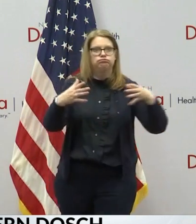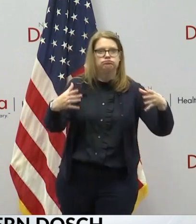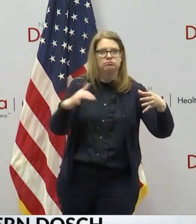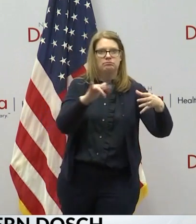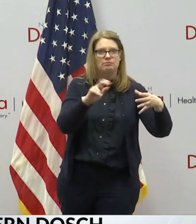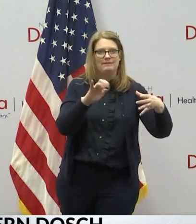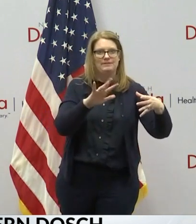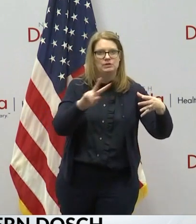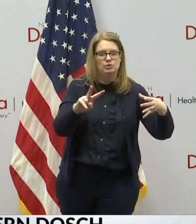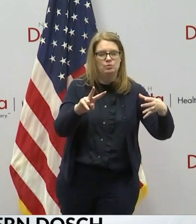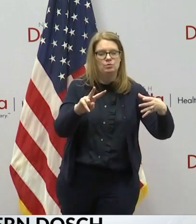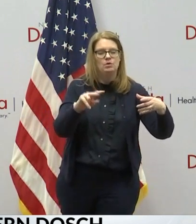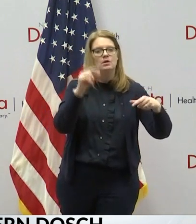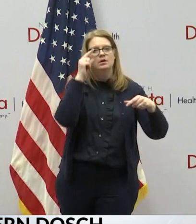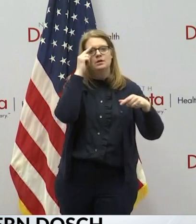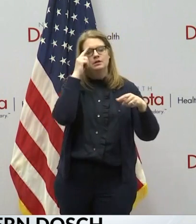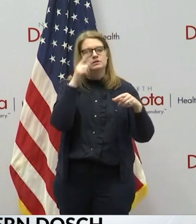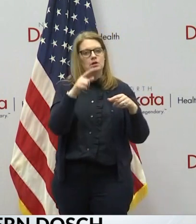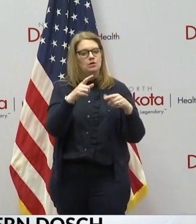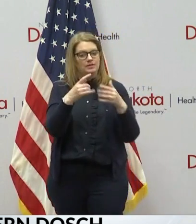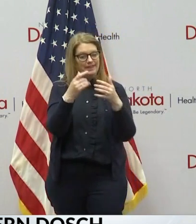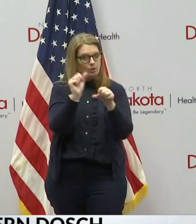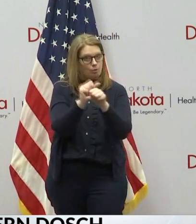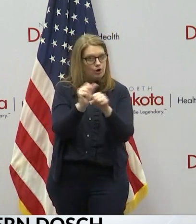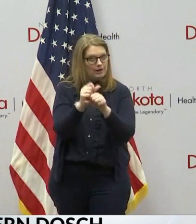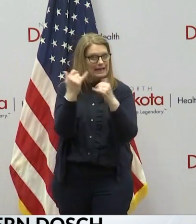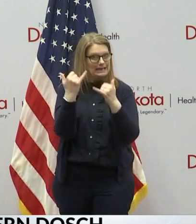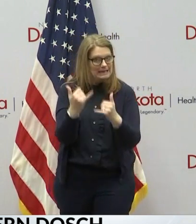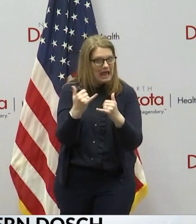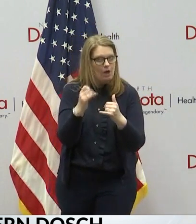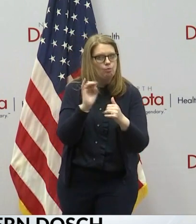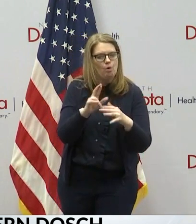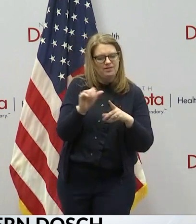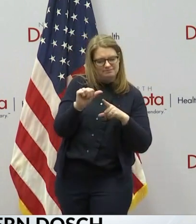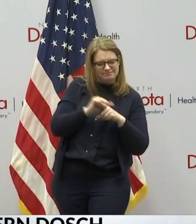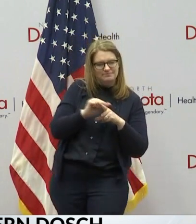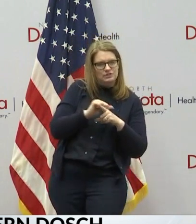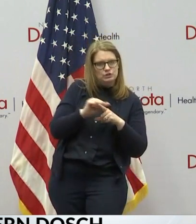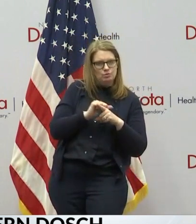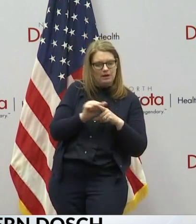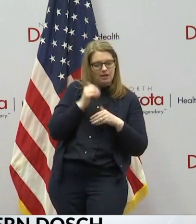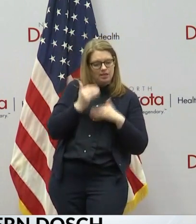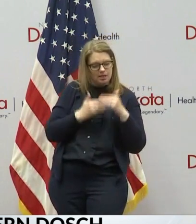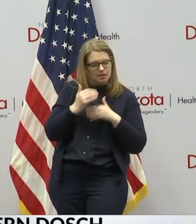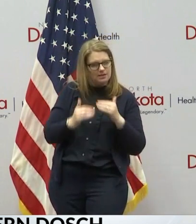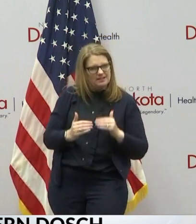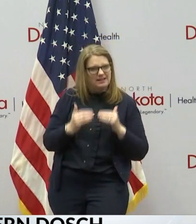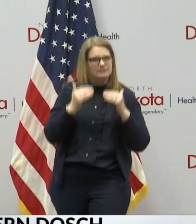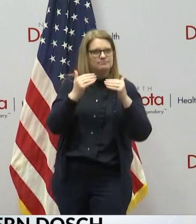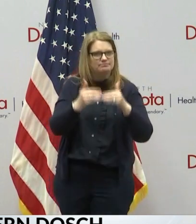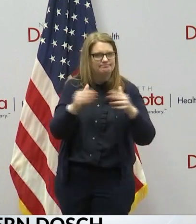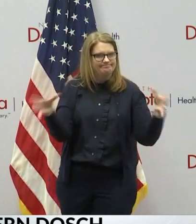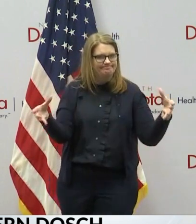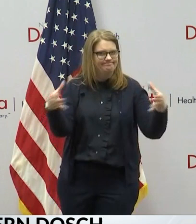that role or are working to come up to speed through the training process.